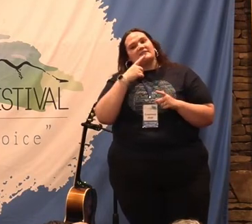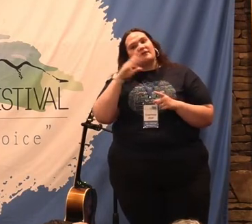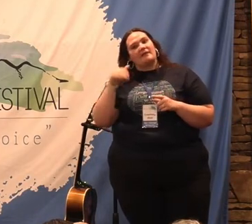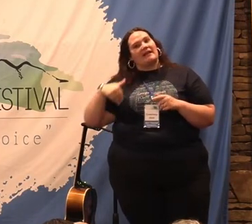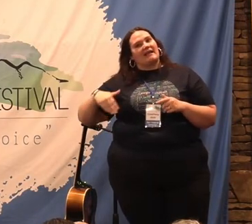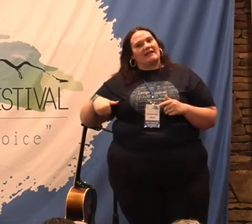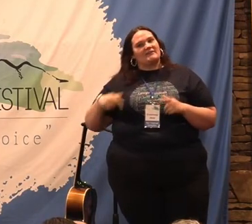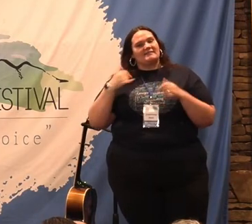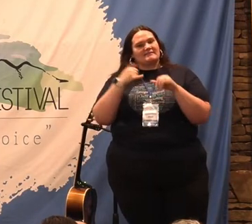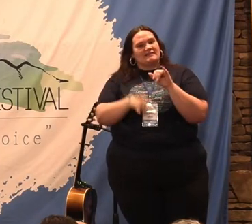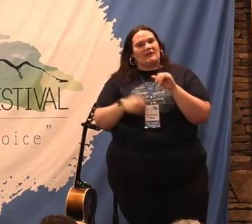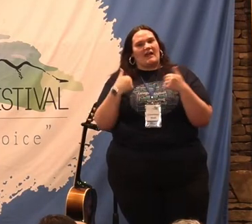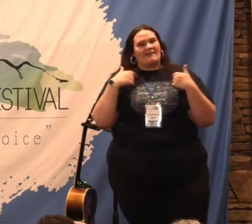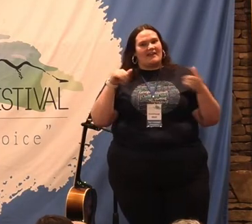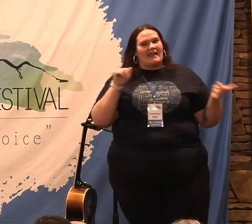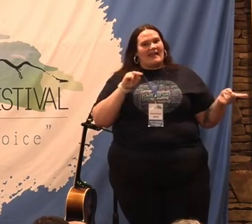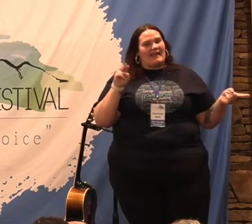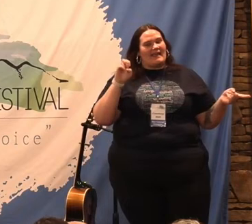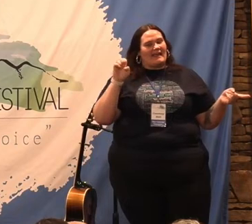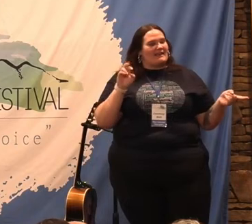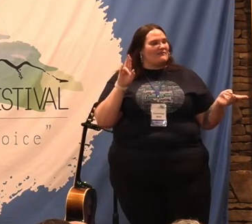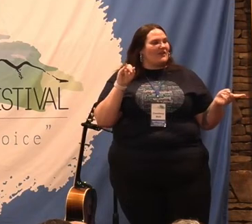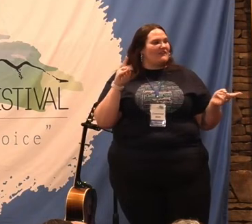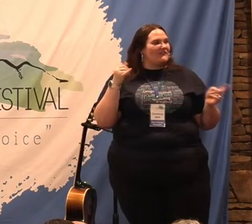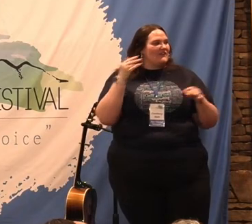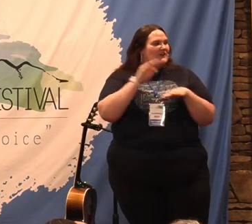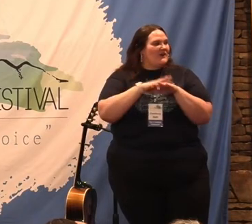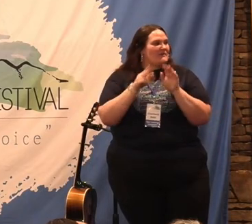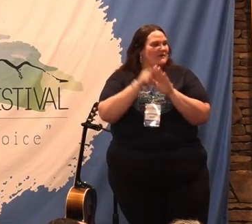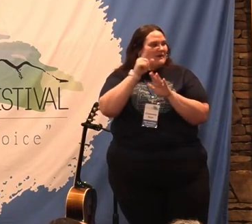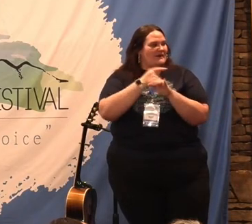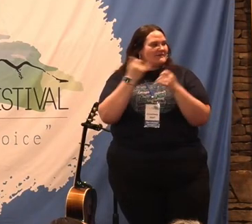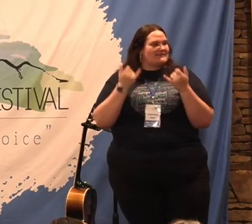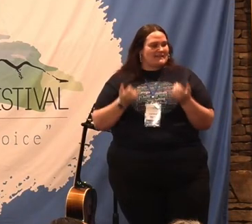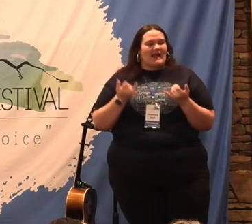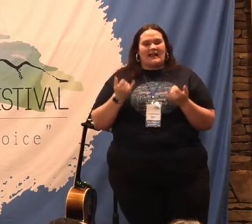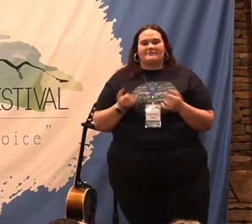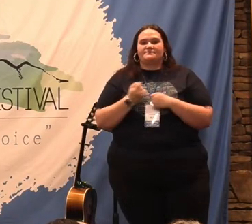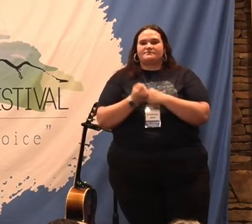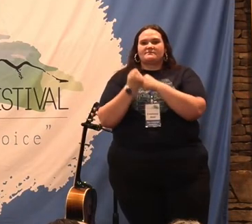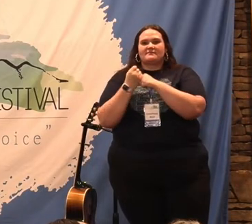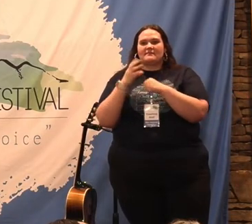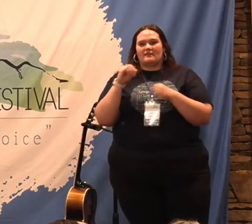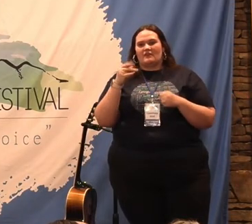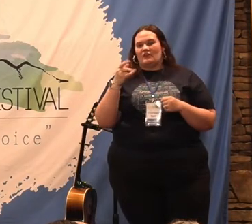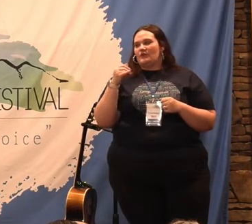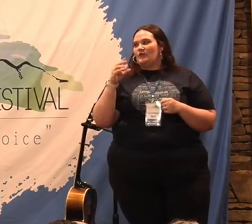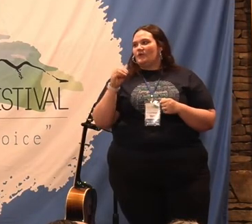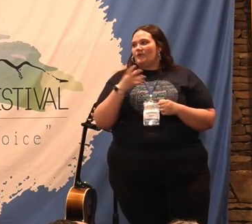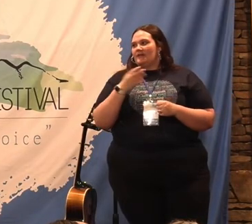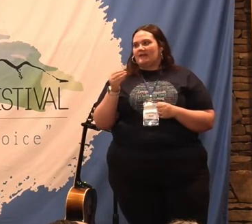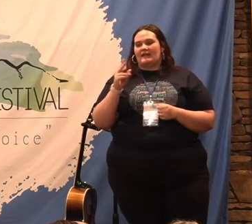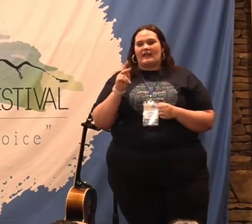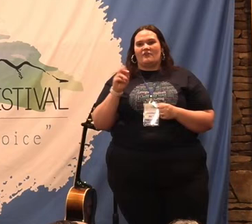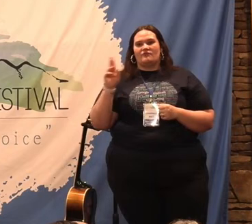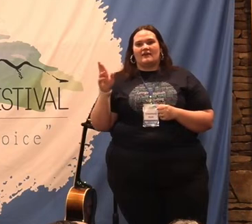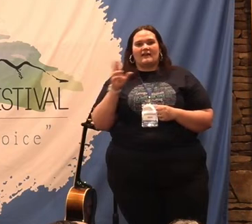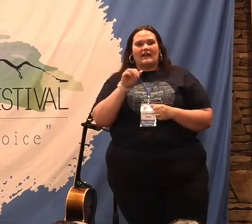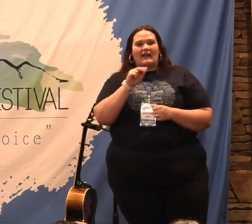have Ann Rutherford on the program tonight. Sponsored by Canute and Kathy Rary. Ann